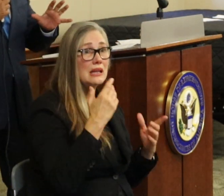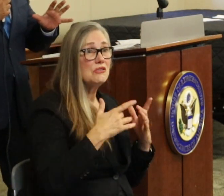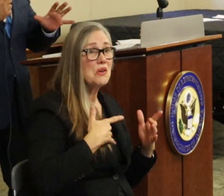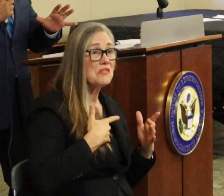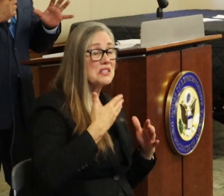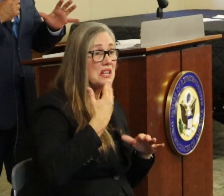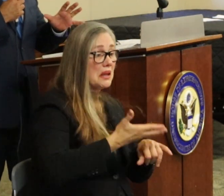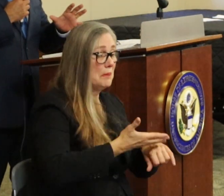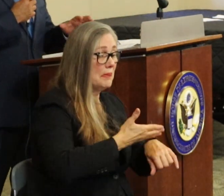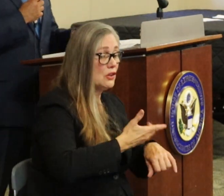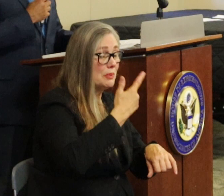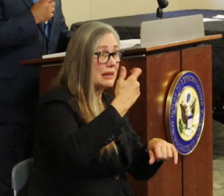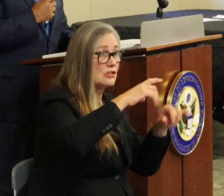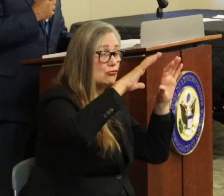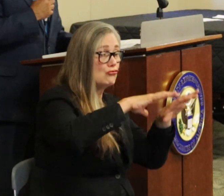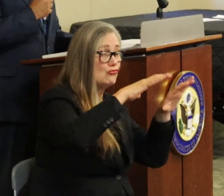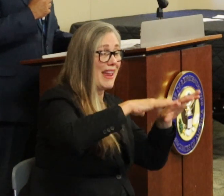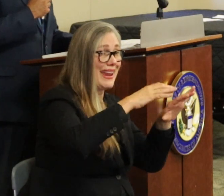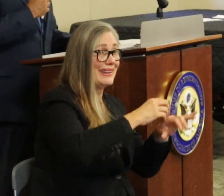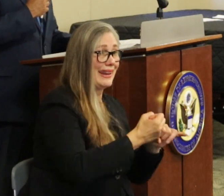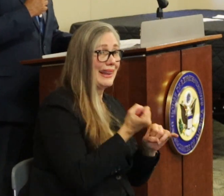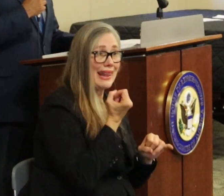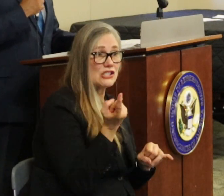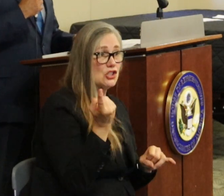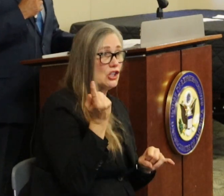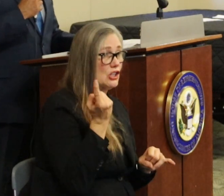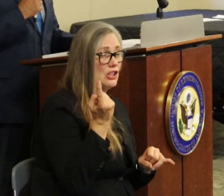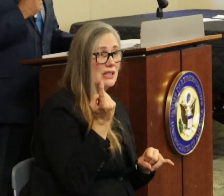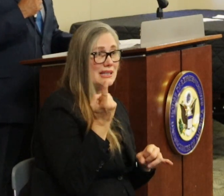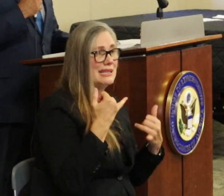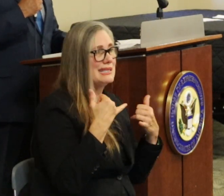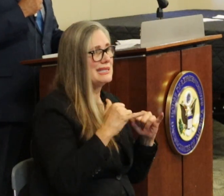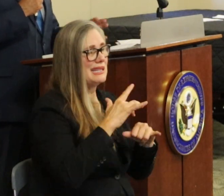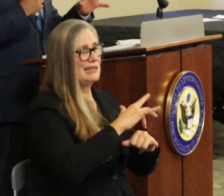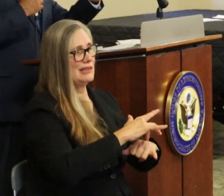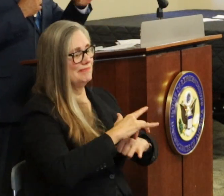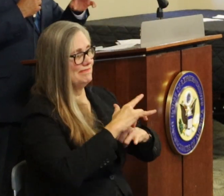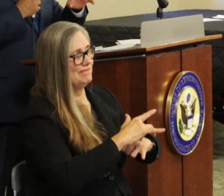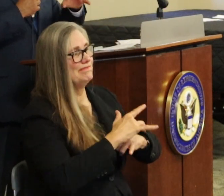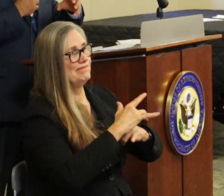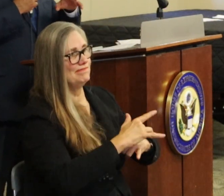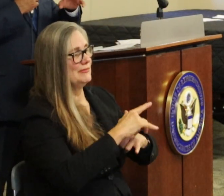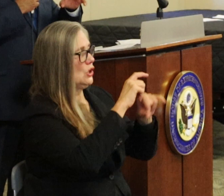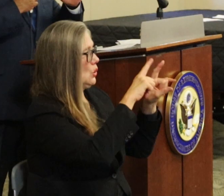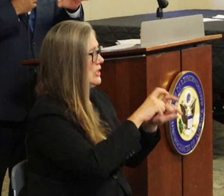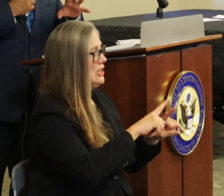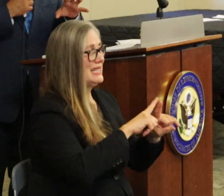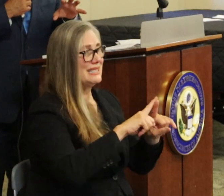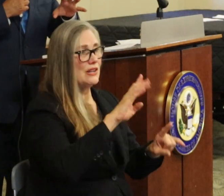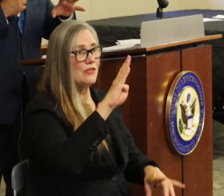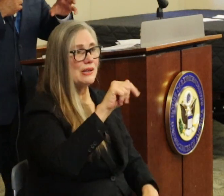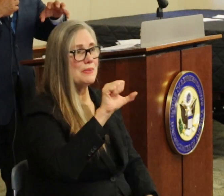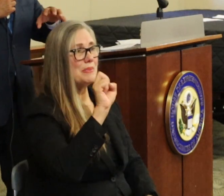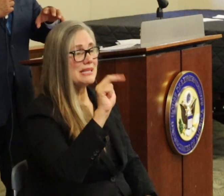got better because of the rains, there is always those questions of different basins. Many